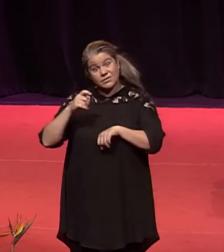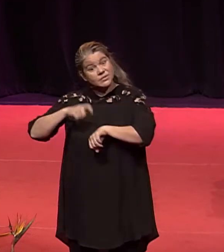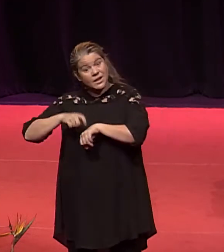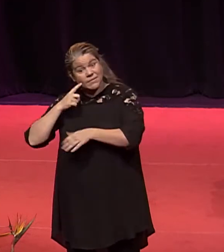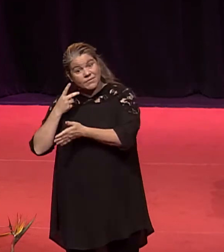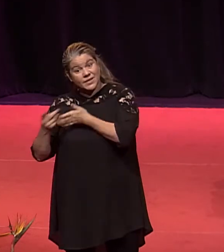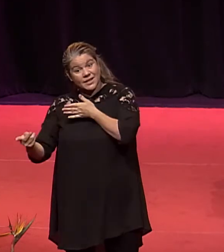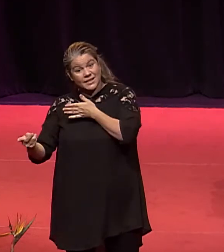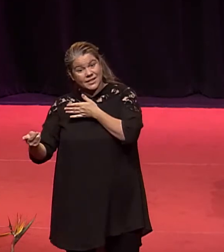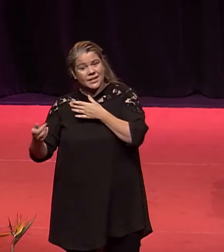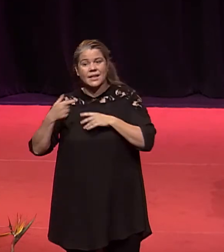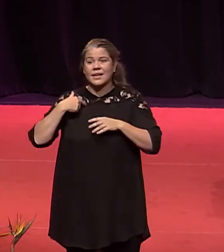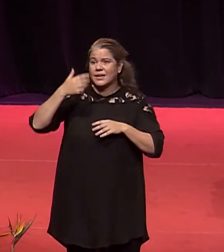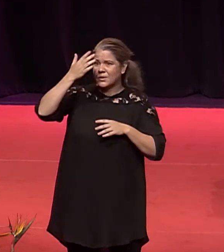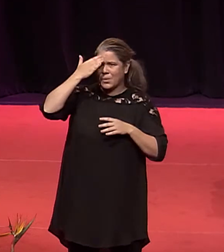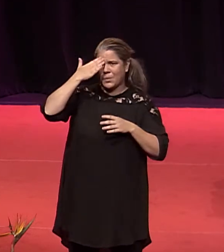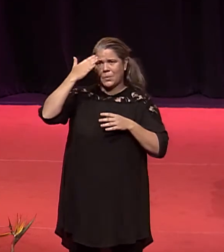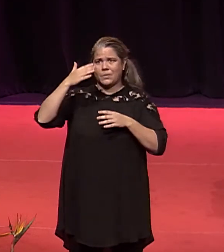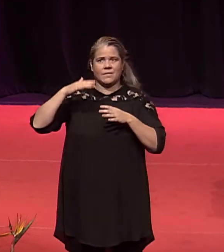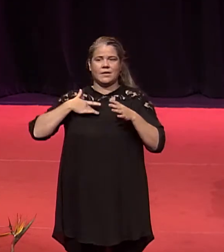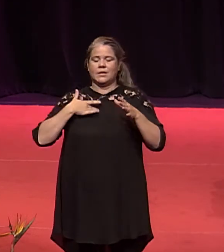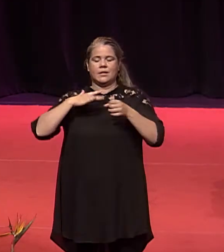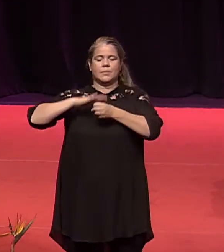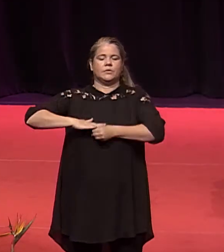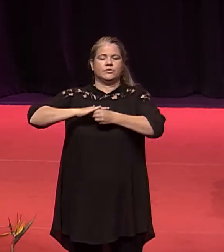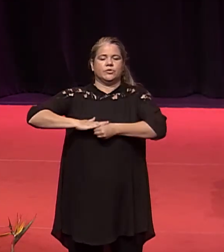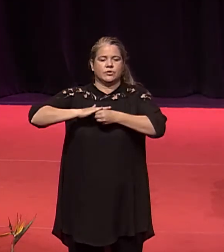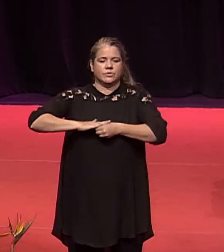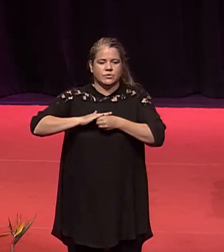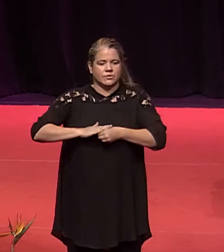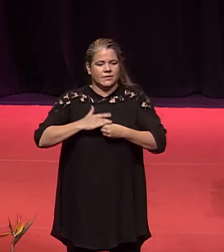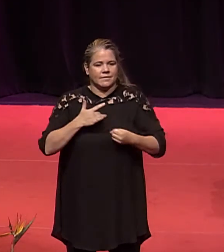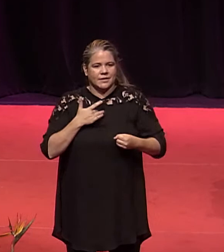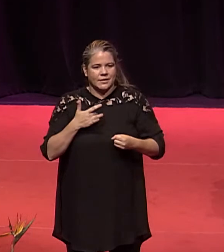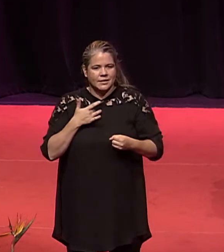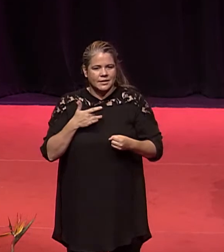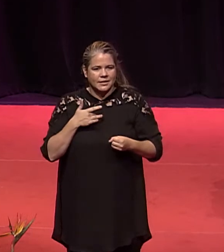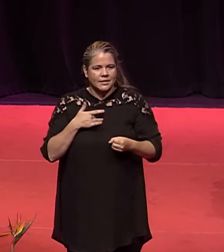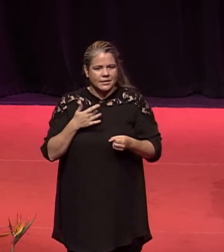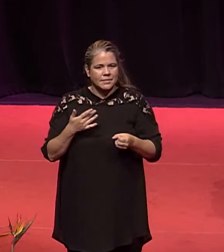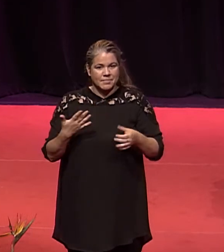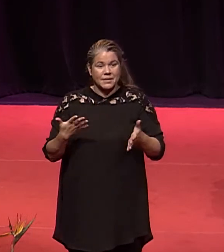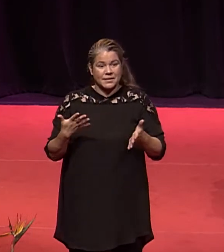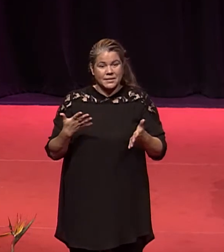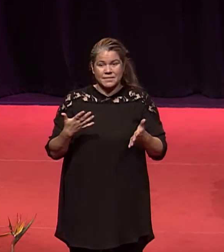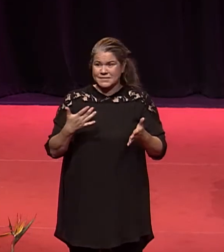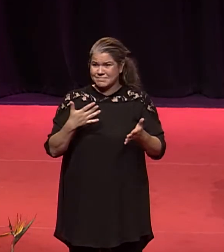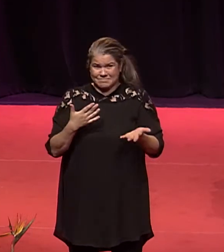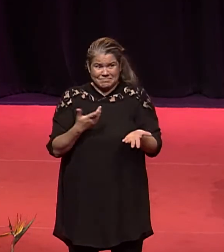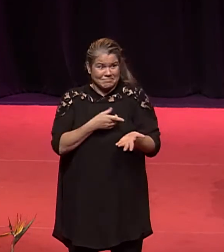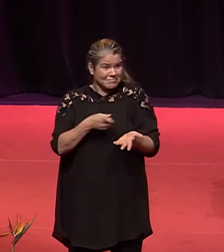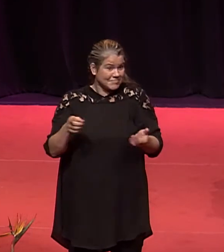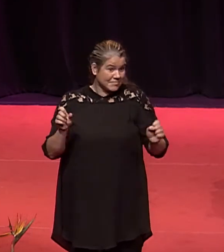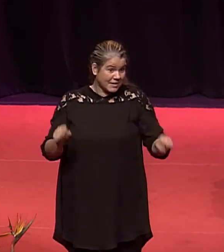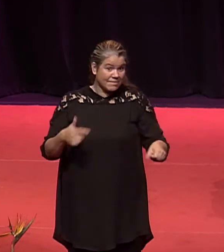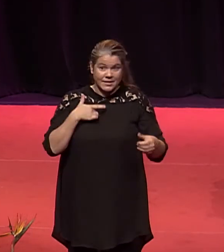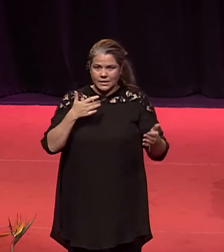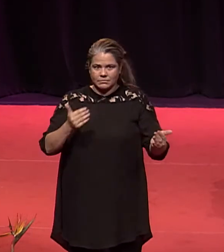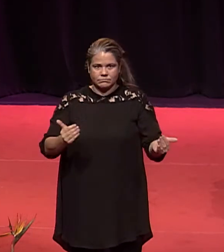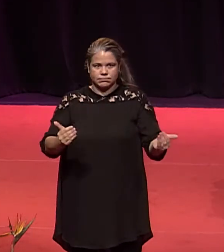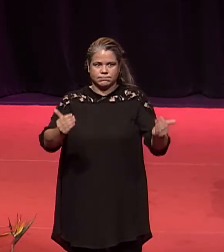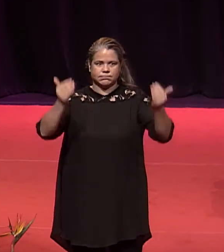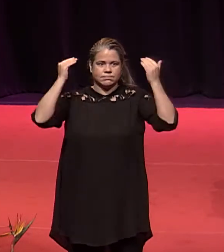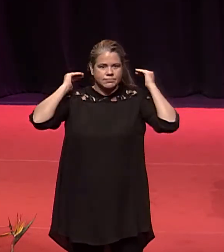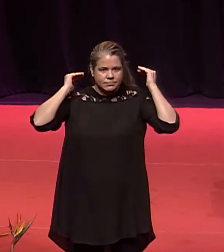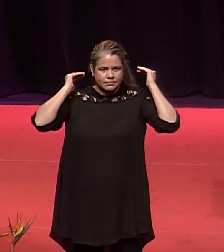I know there are pressures in the world, and I know that you feel them. And I know sometimes they can feel overwhelming.